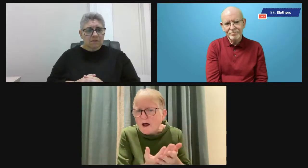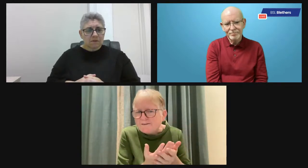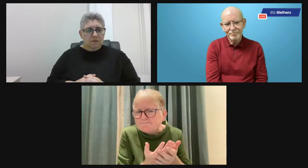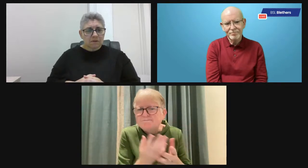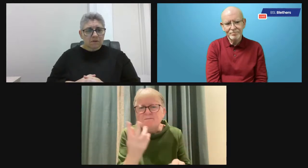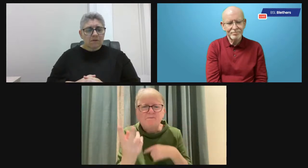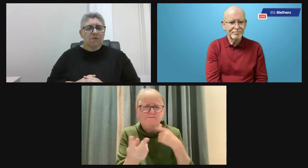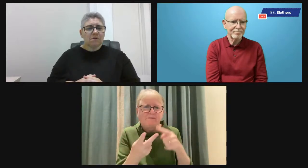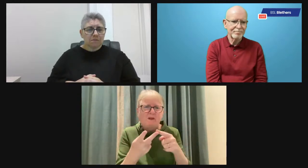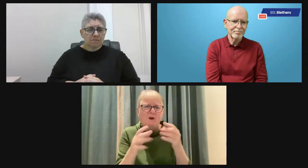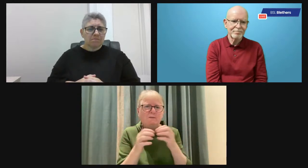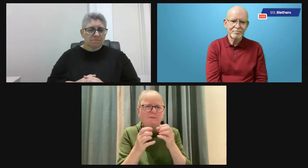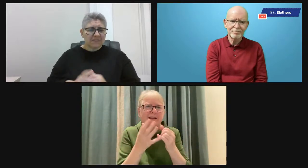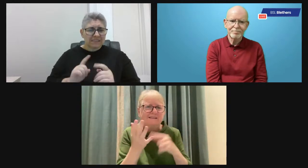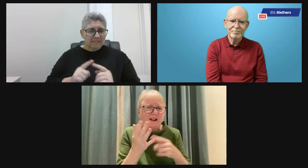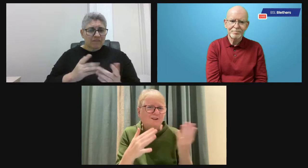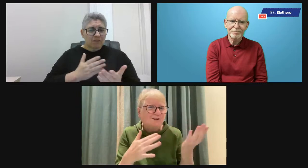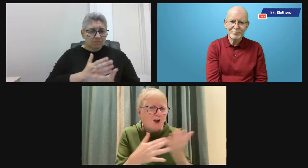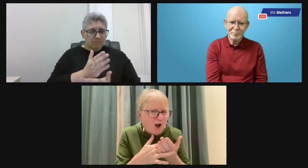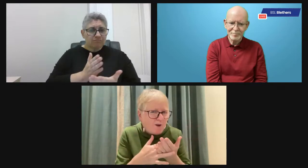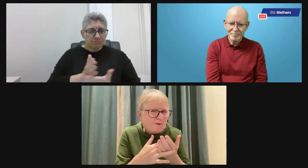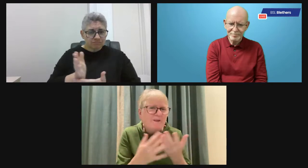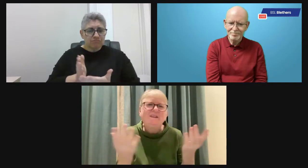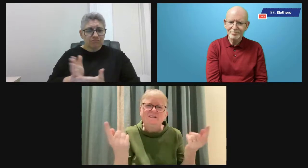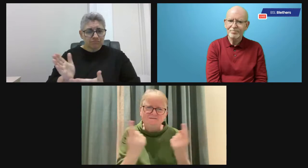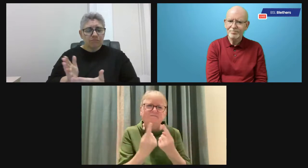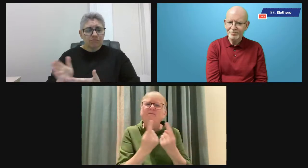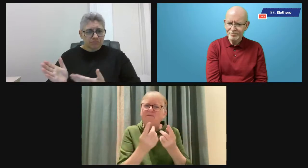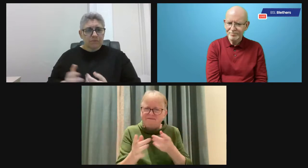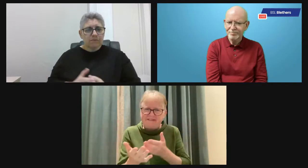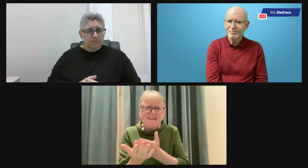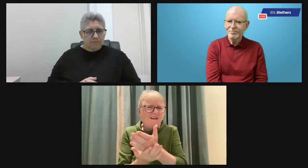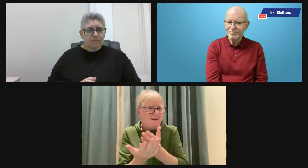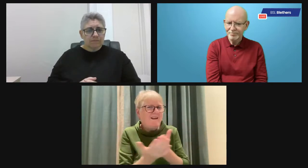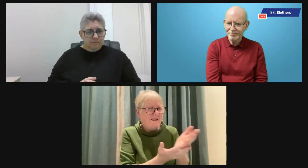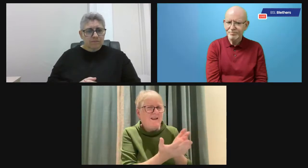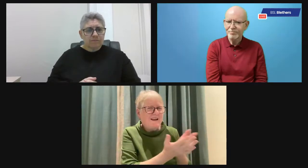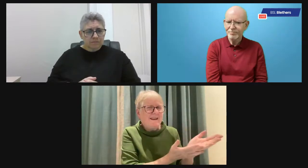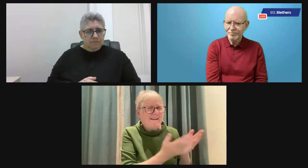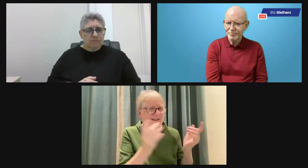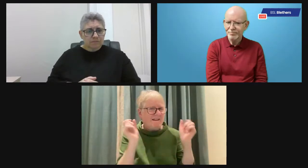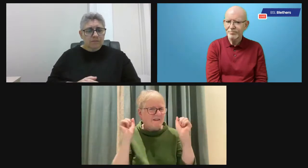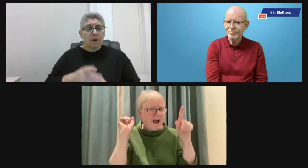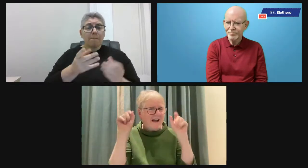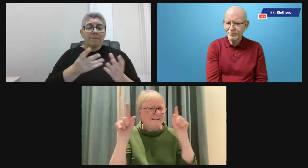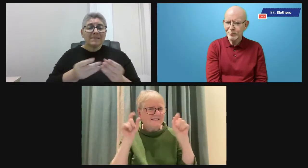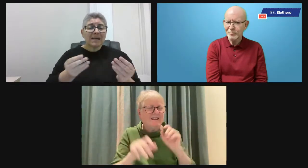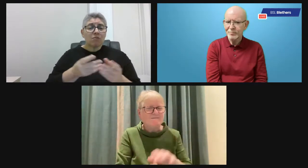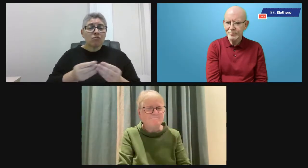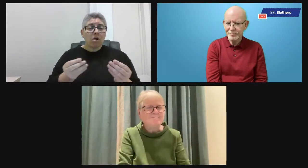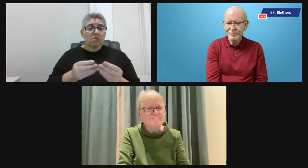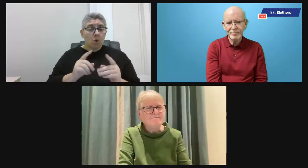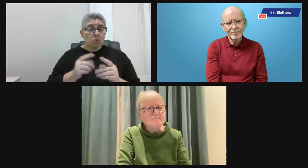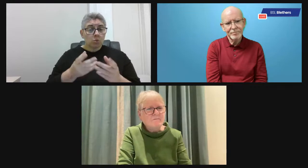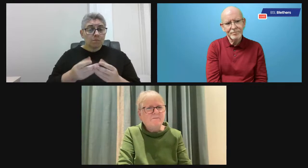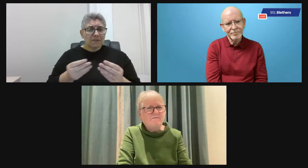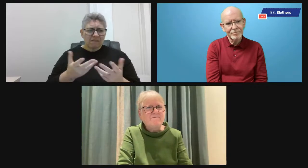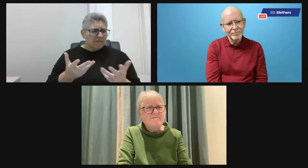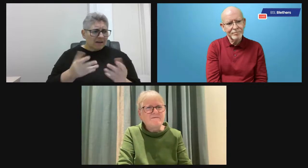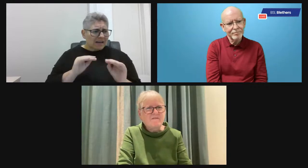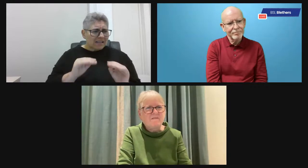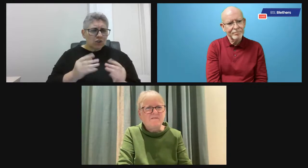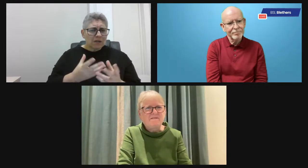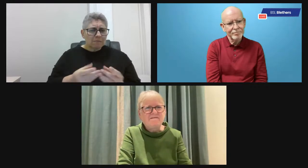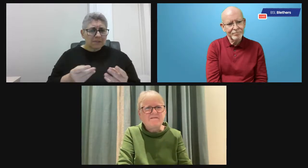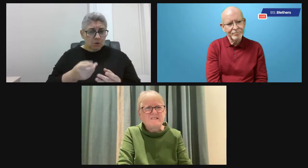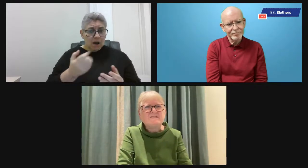through, you know, materials to test students' receptive skills, some links to programs on the fantastic. BSL Zone, that kind of thing, you